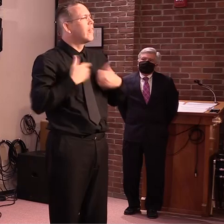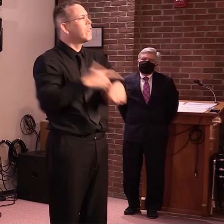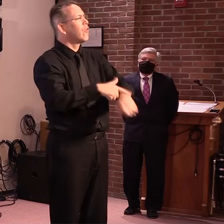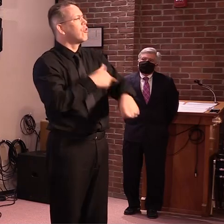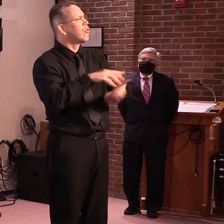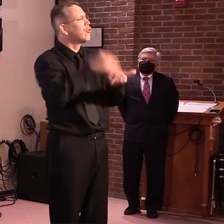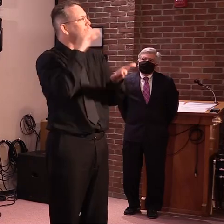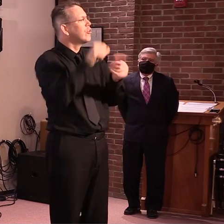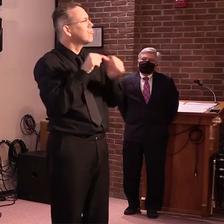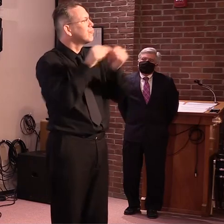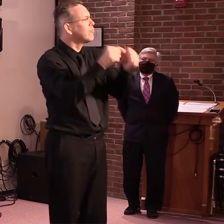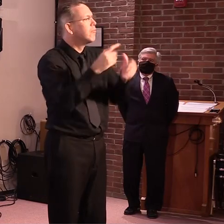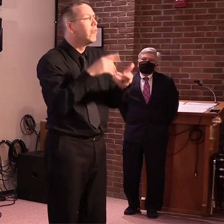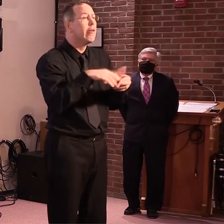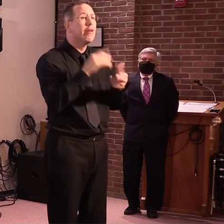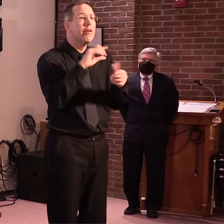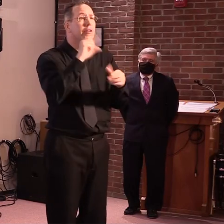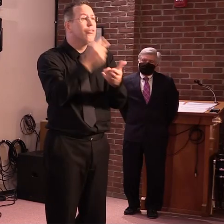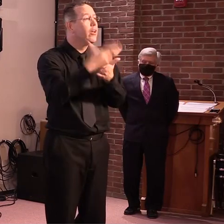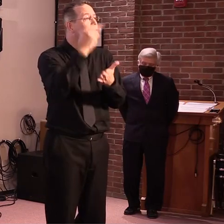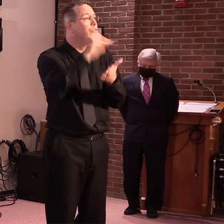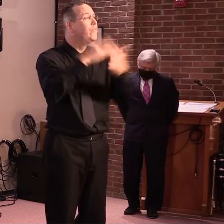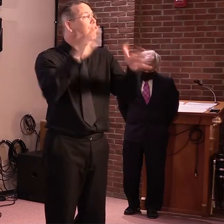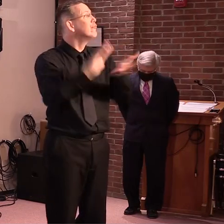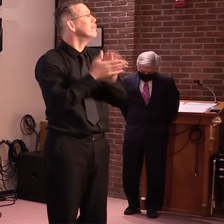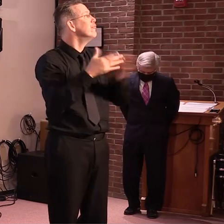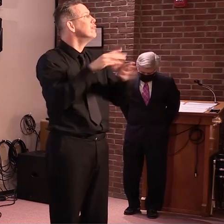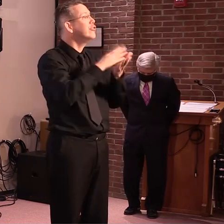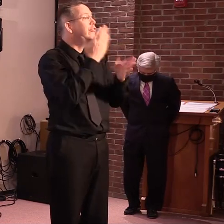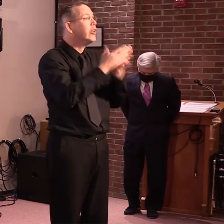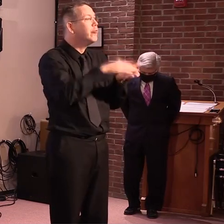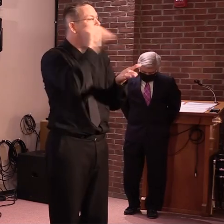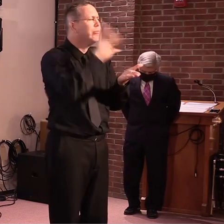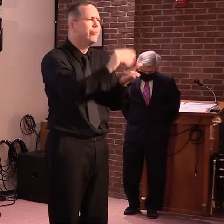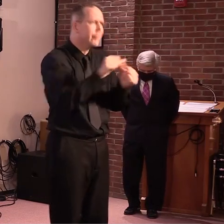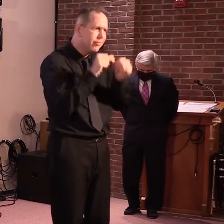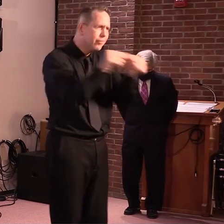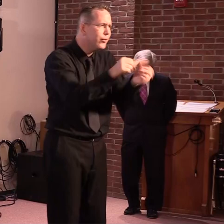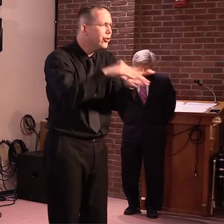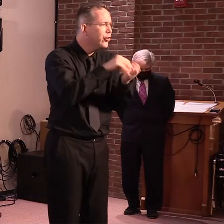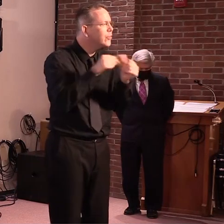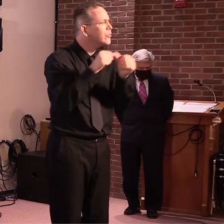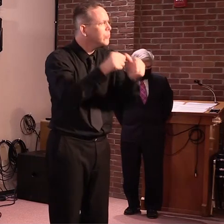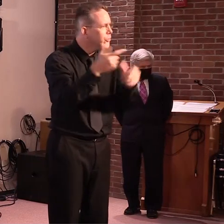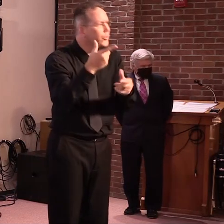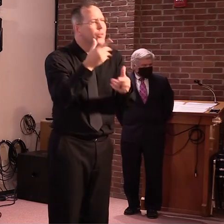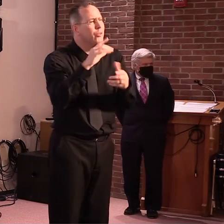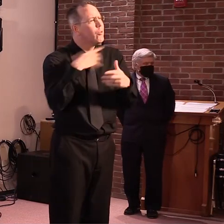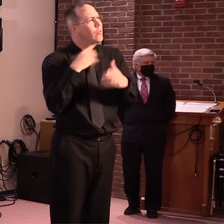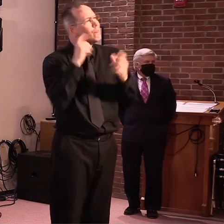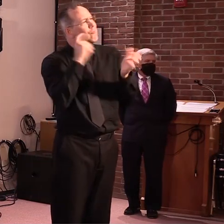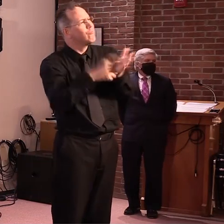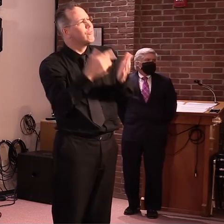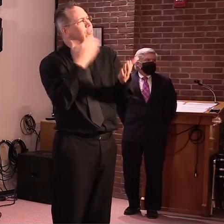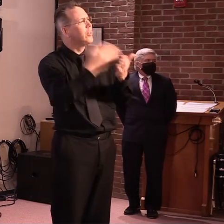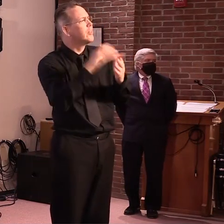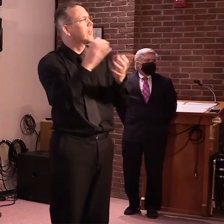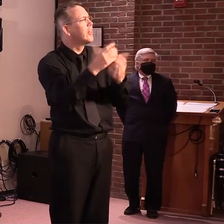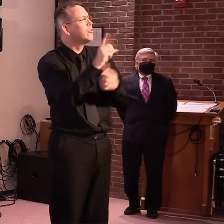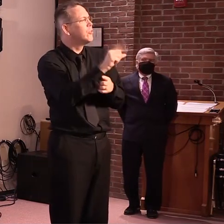of 2020 is one of congratulations. Despite all of the challenges and uncertainties of the last several months, you made